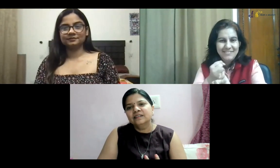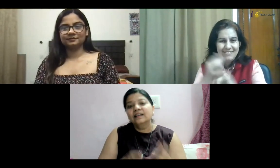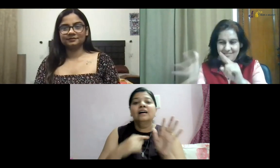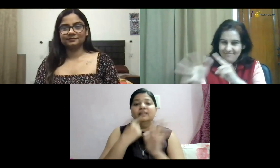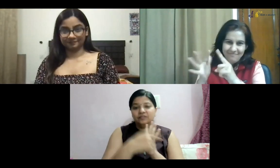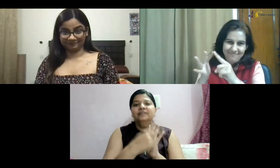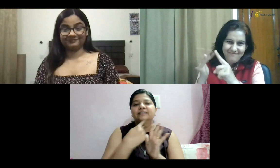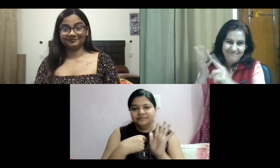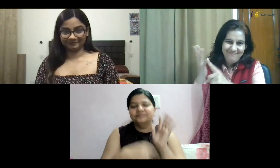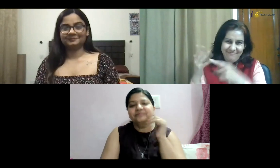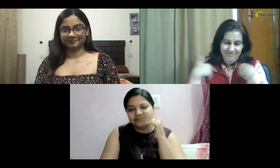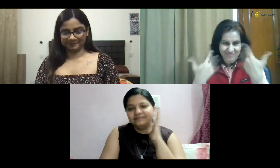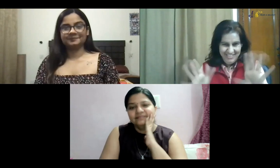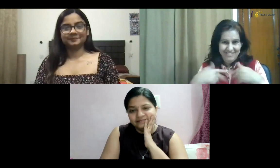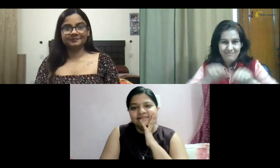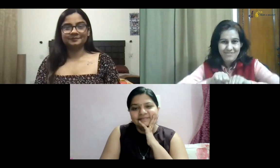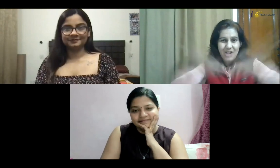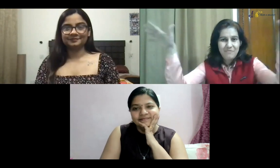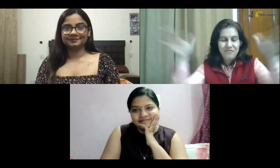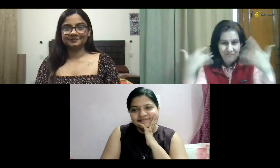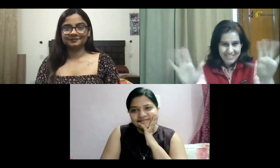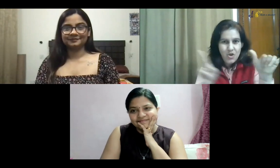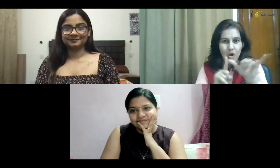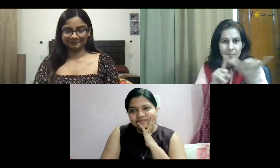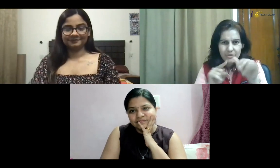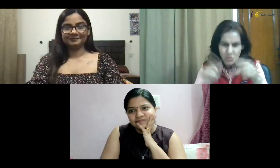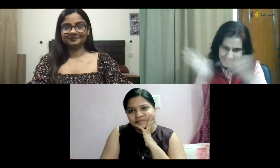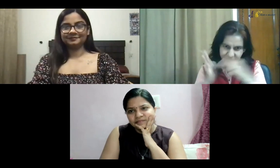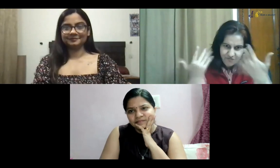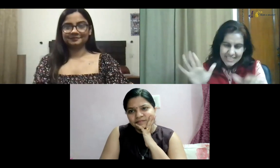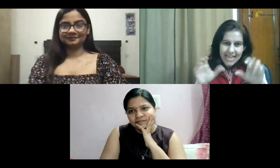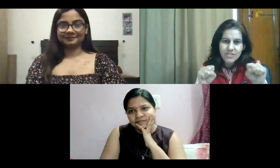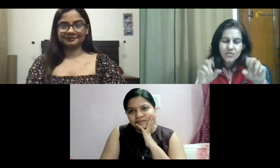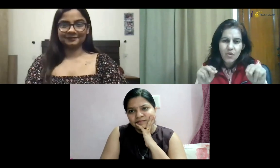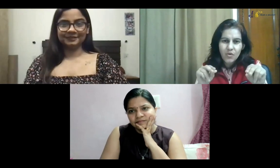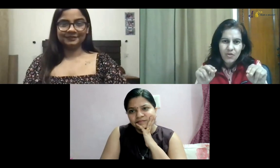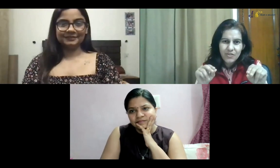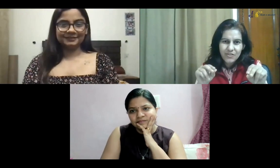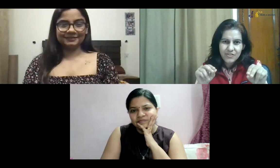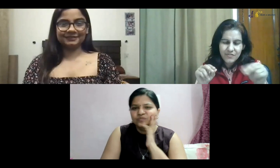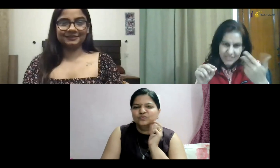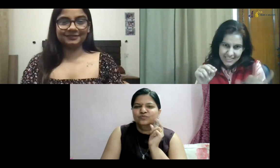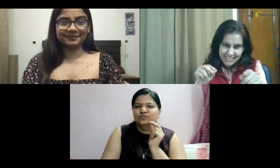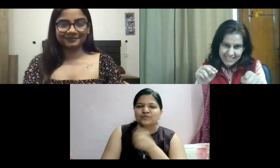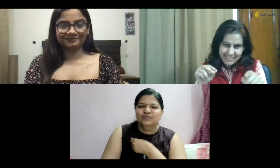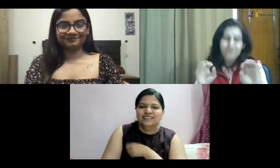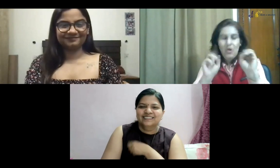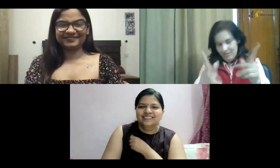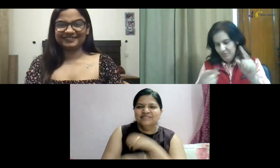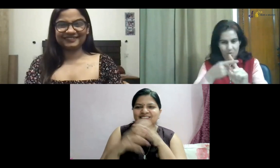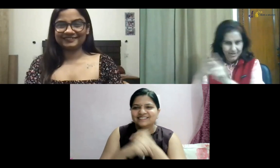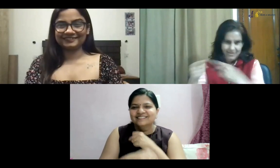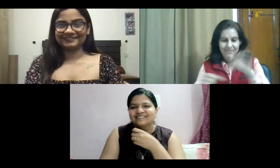So you were telling about the vowels, right? Yes, I have also made one video. Have you seen that video?